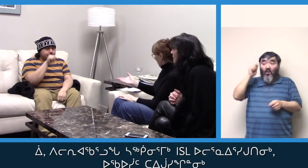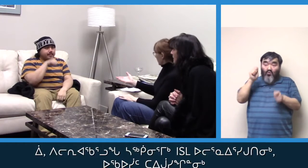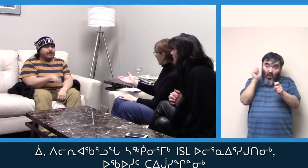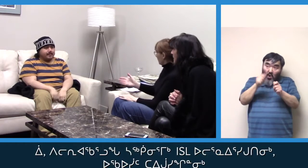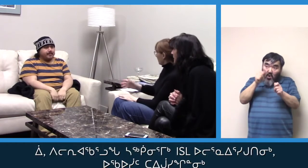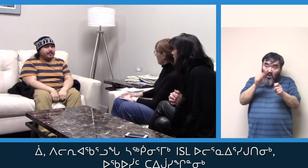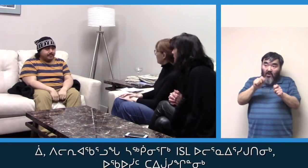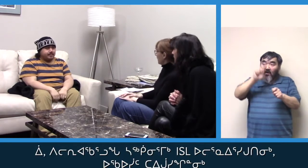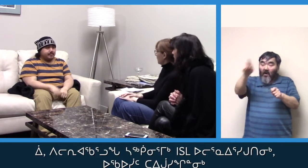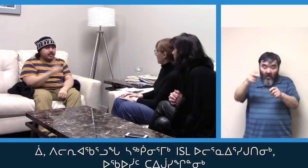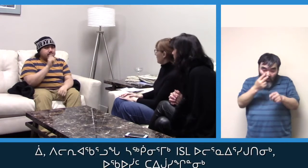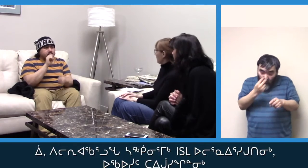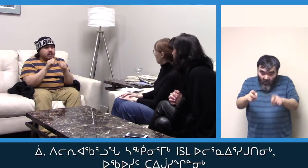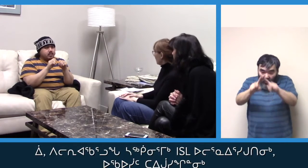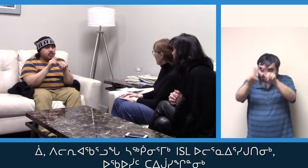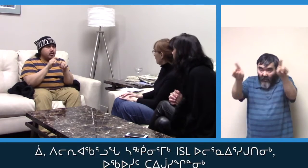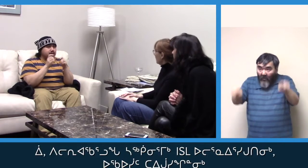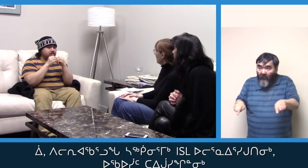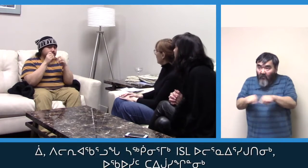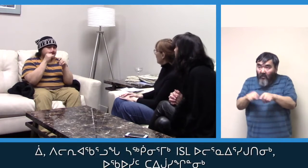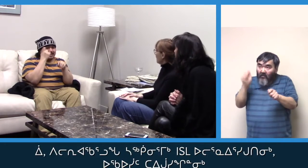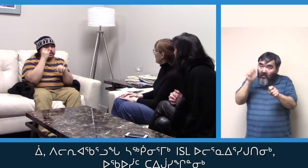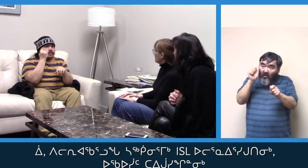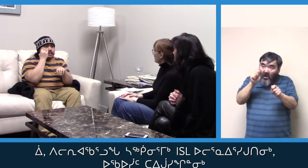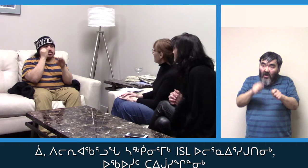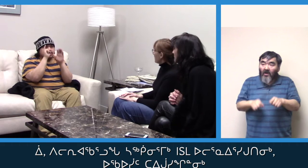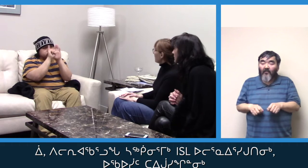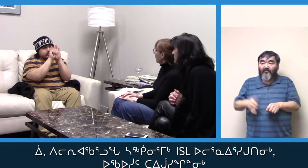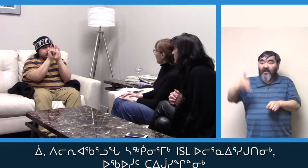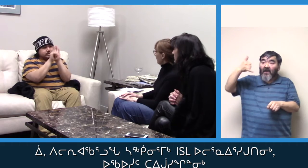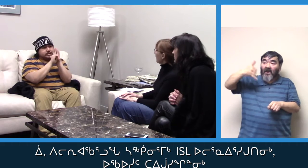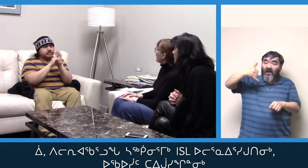Yeah, for example, set up a dictionary.